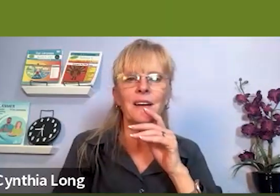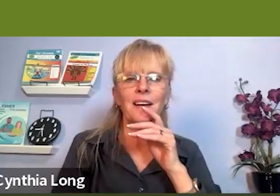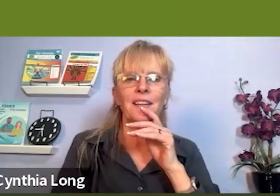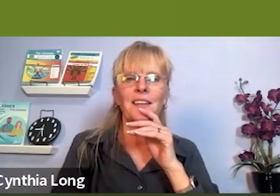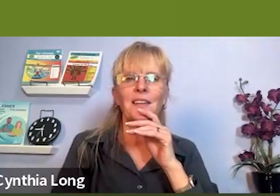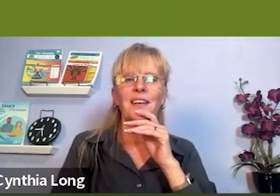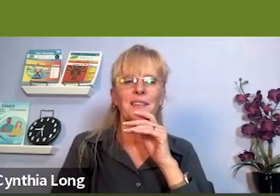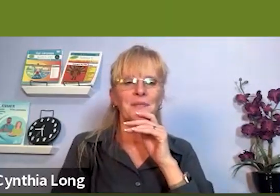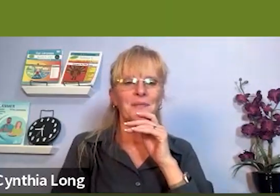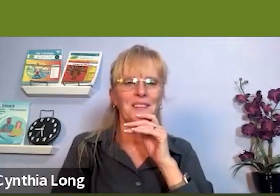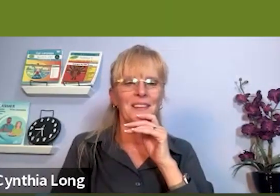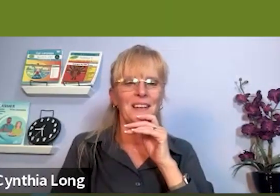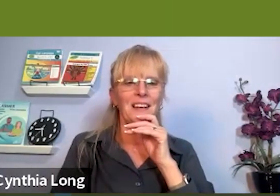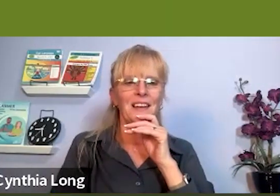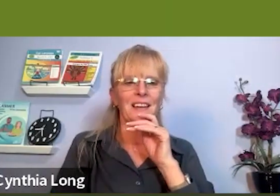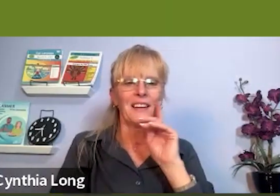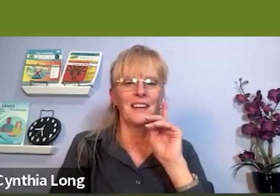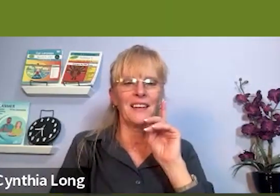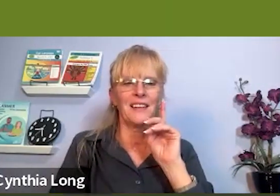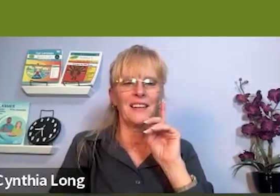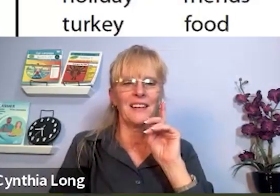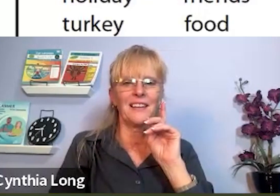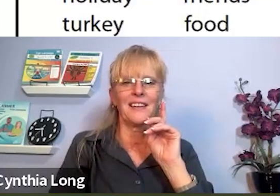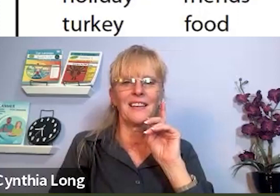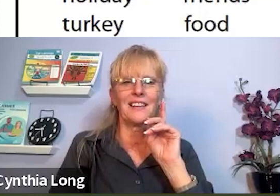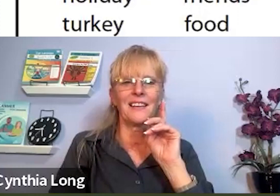go. Ah, there we go.